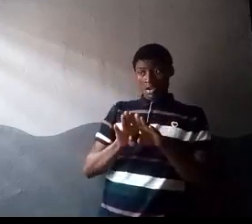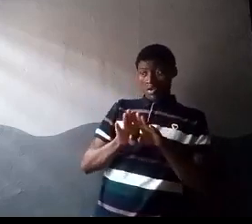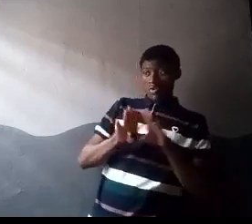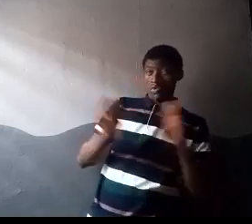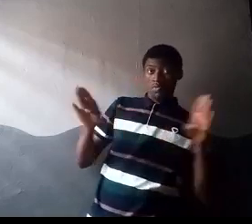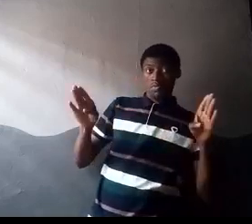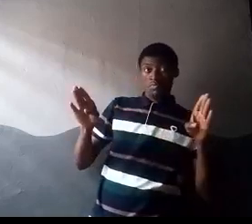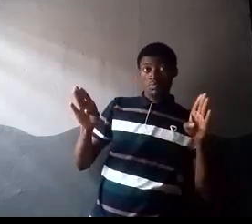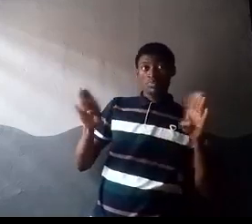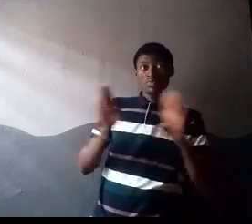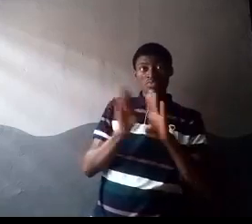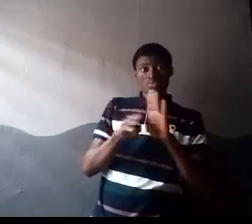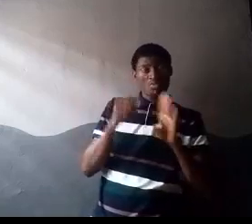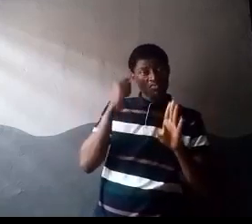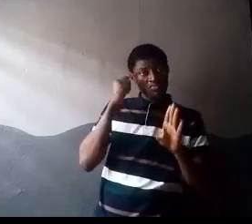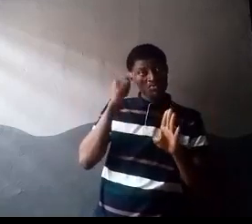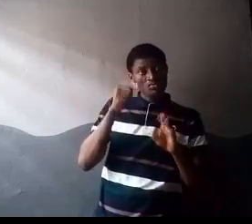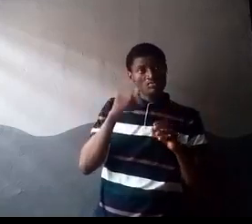your